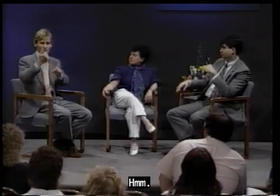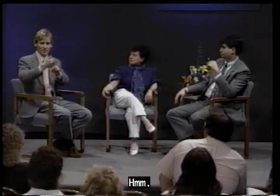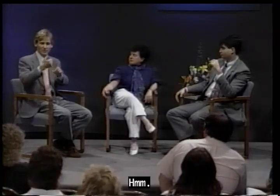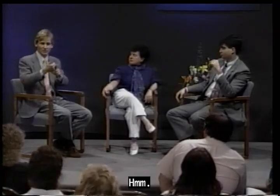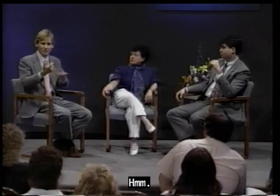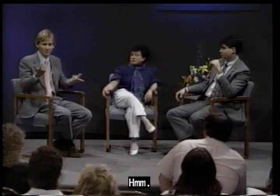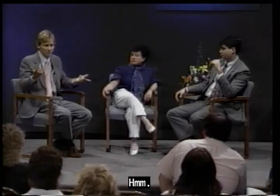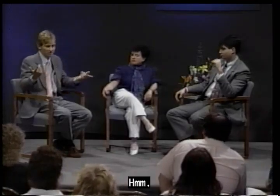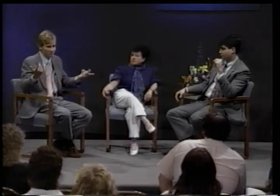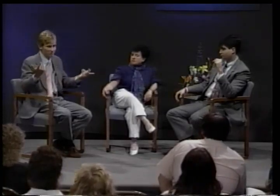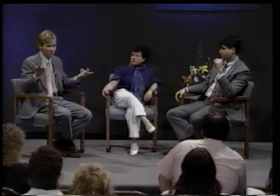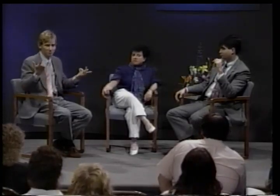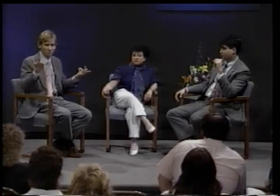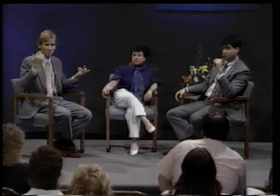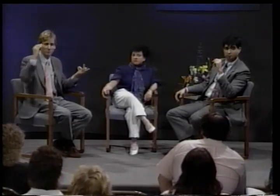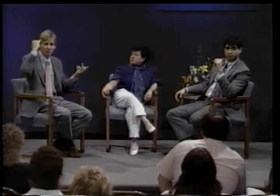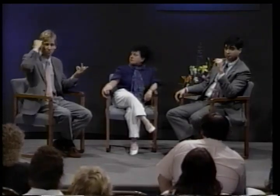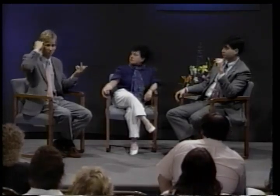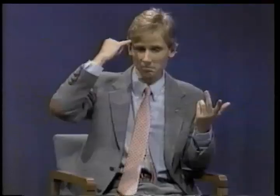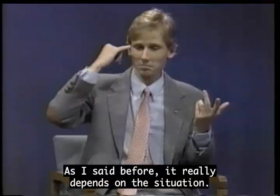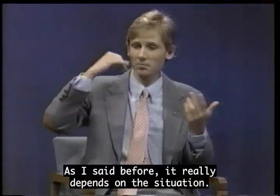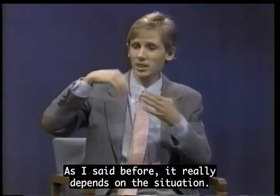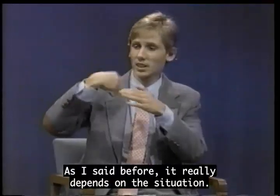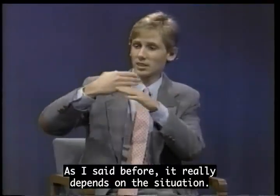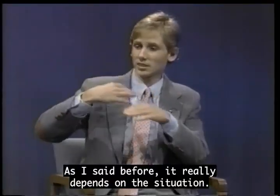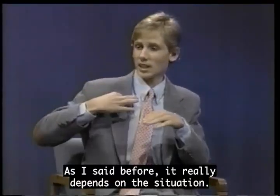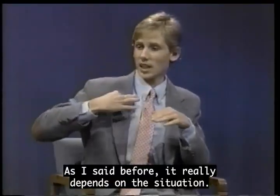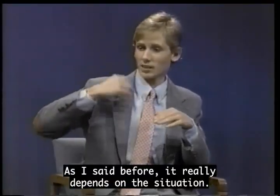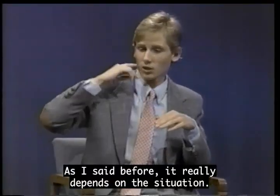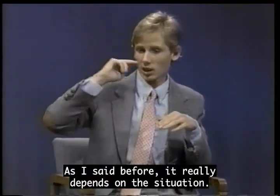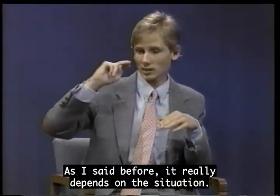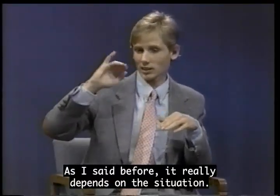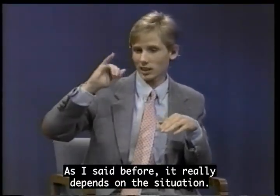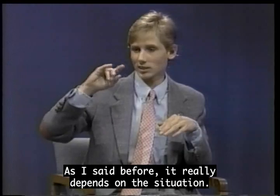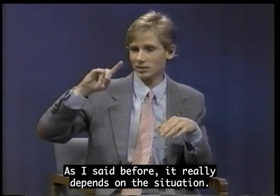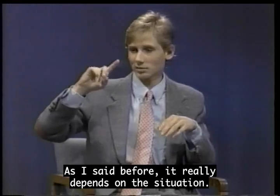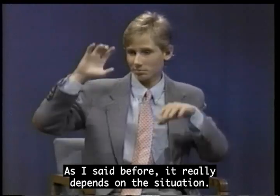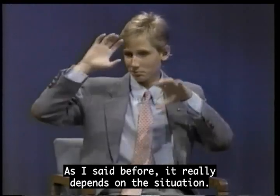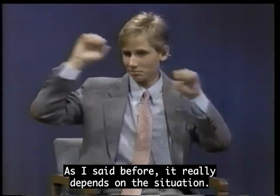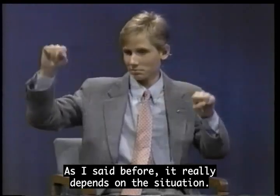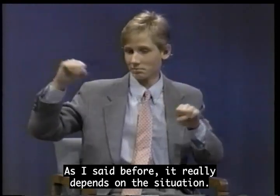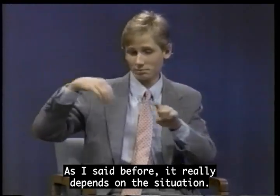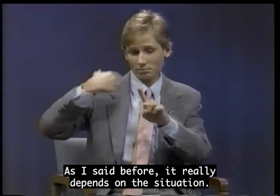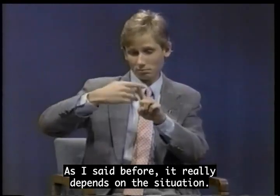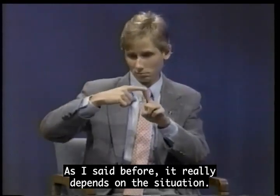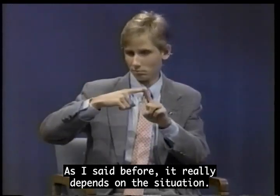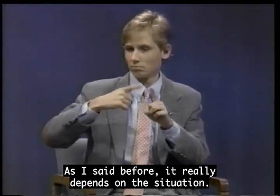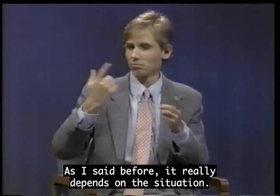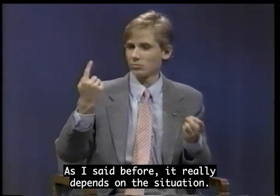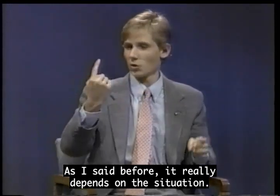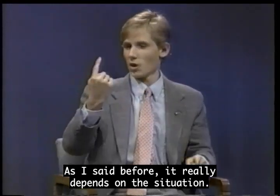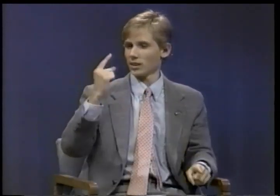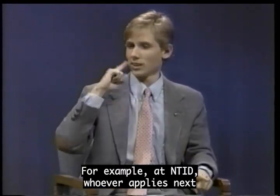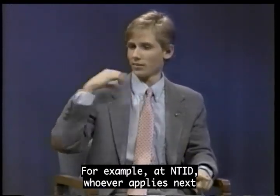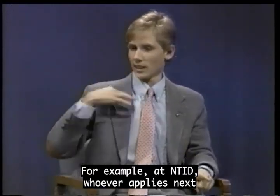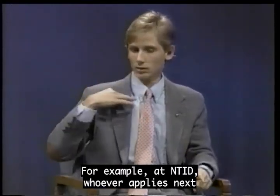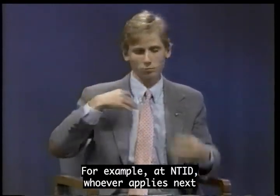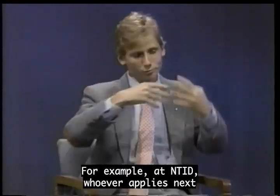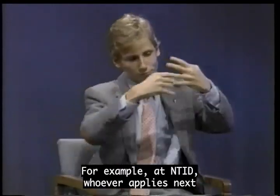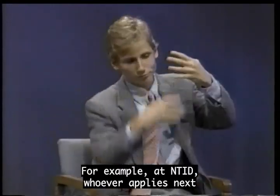As I said before, it really depends on the situation. For example, at NTID, whoever applies next to be the director